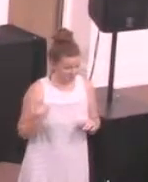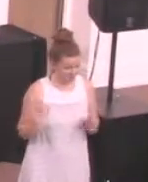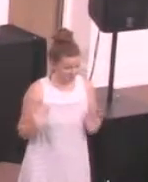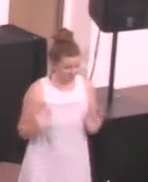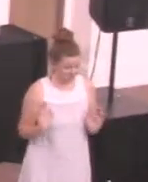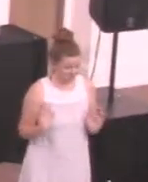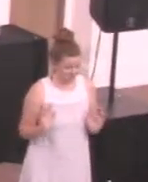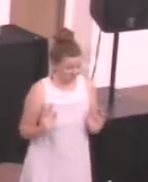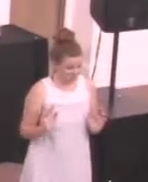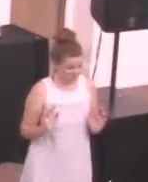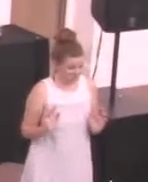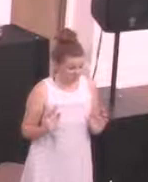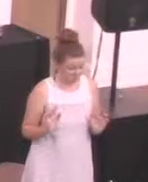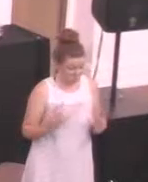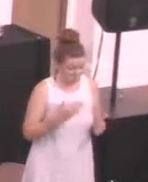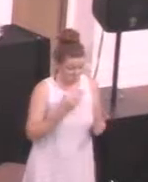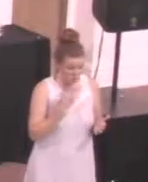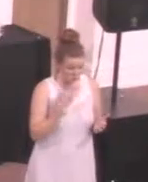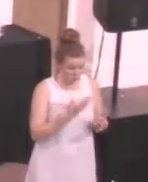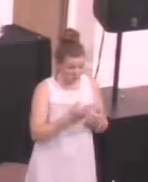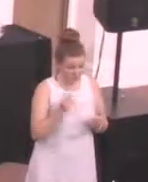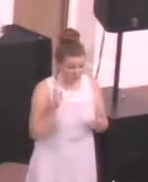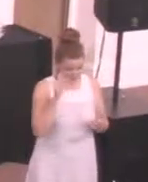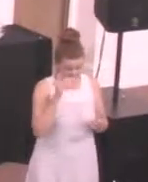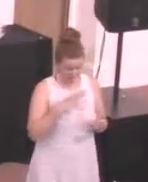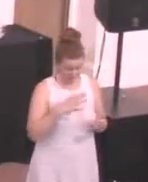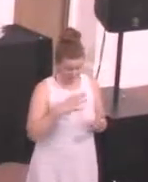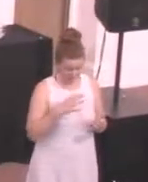a great evangelist. He was actually really scared.